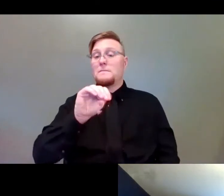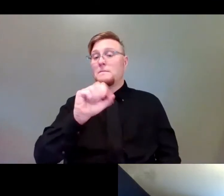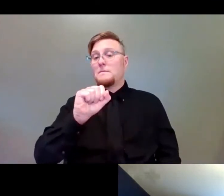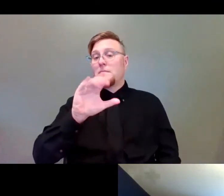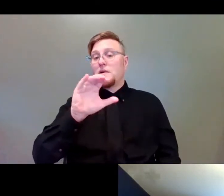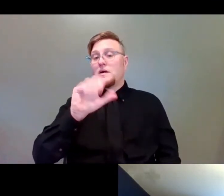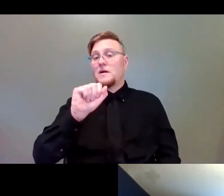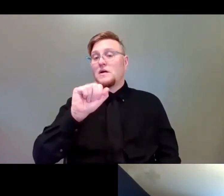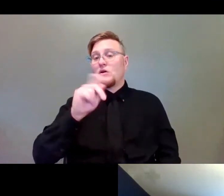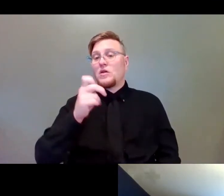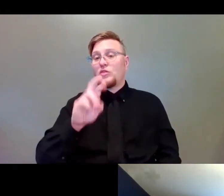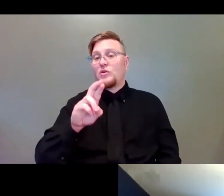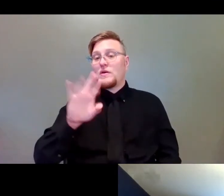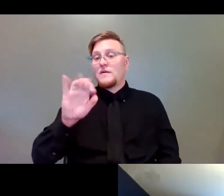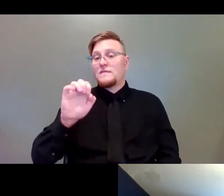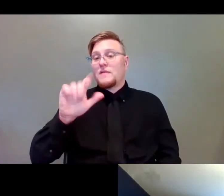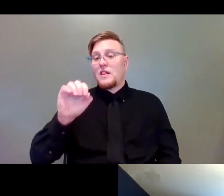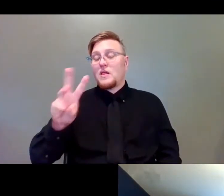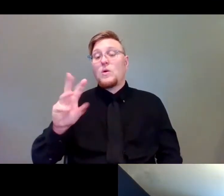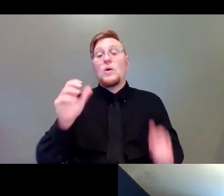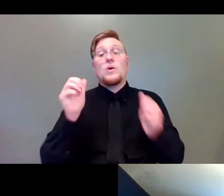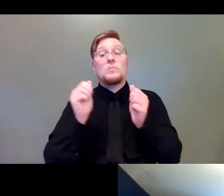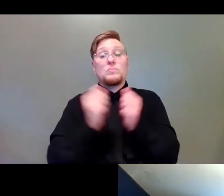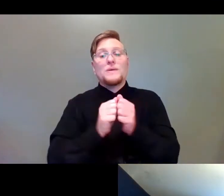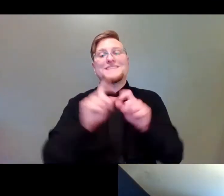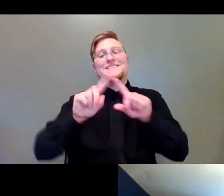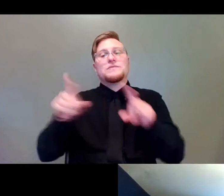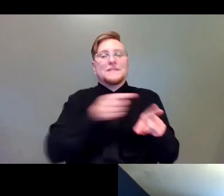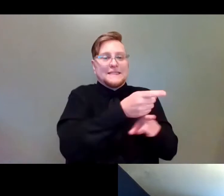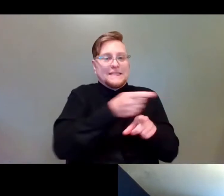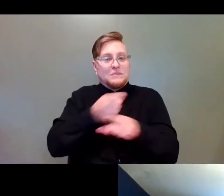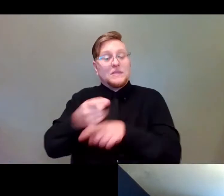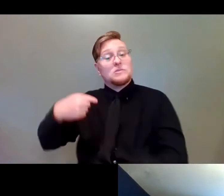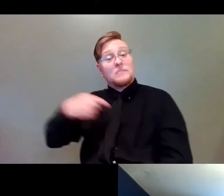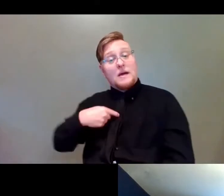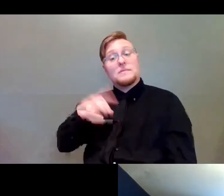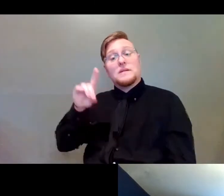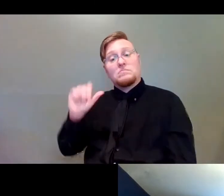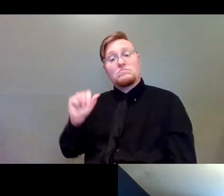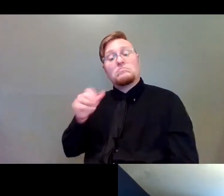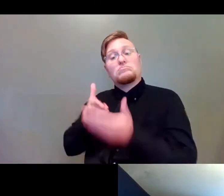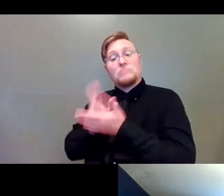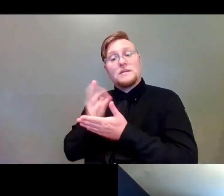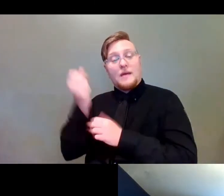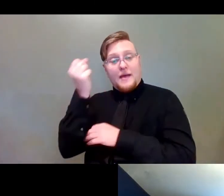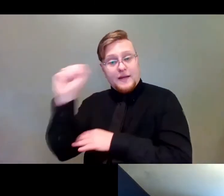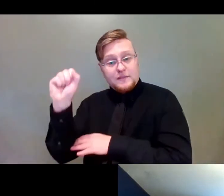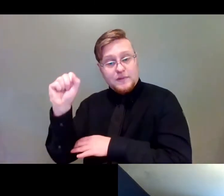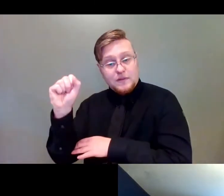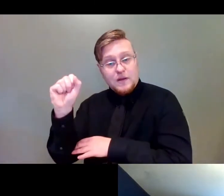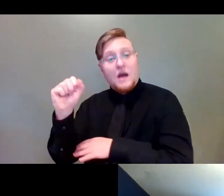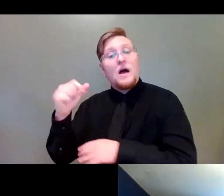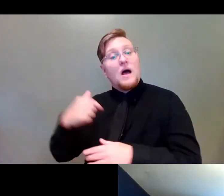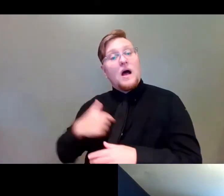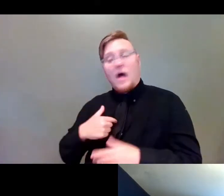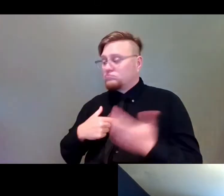what the same discipline as you. So I, being a disability rights activist, thought I had met